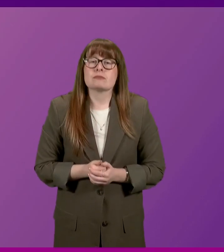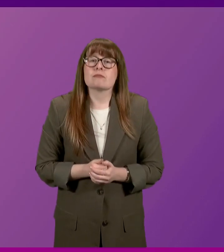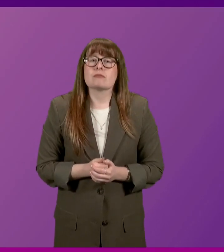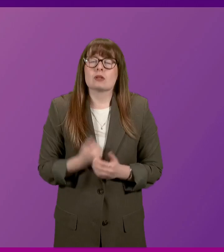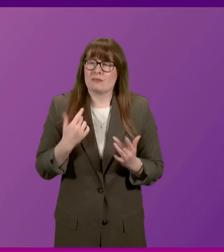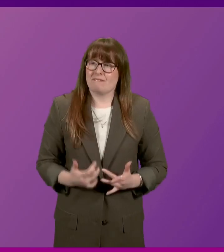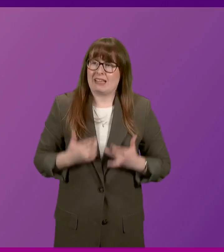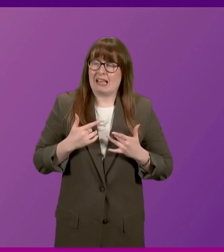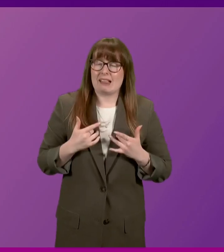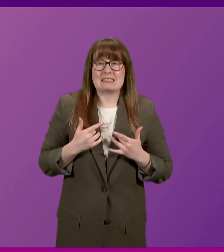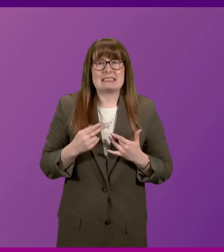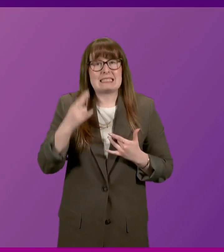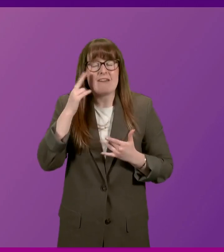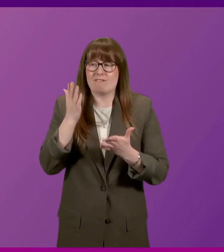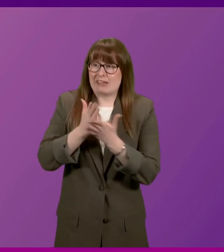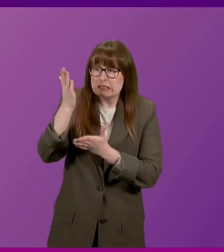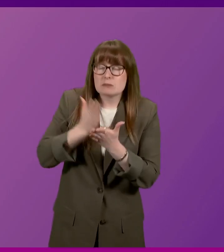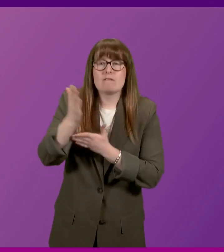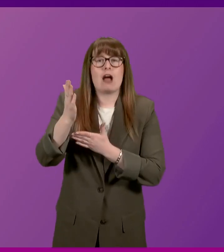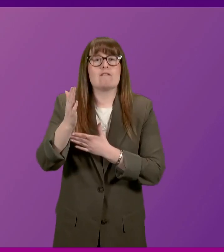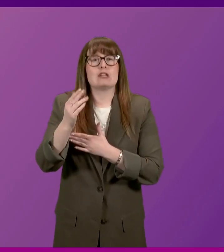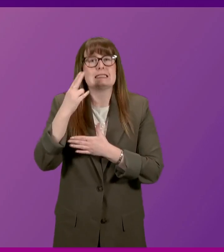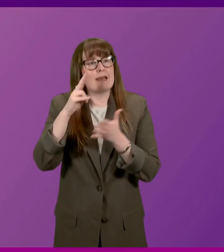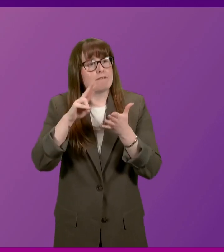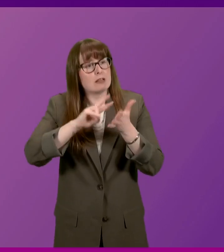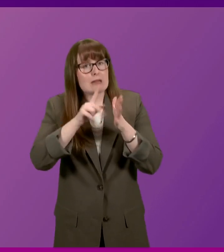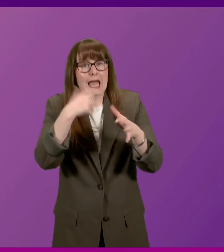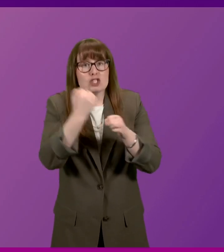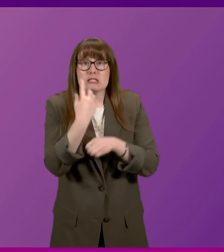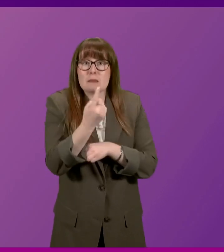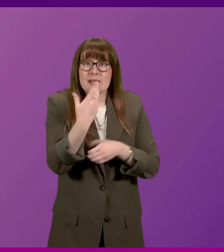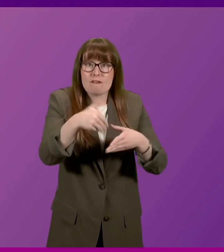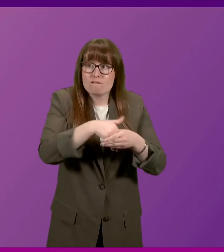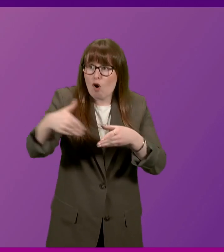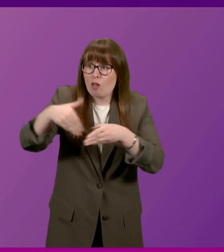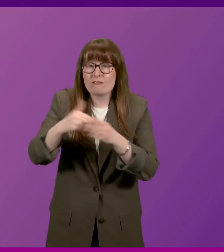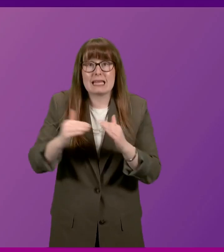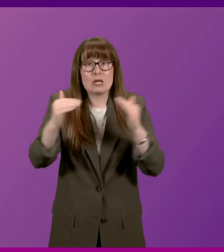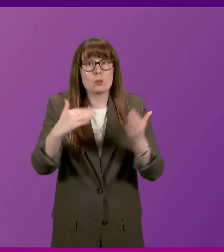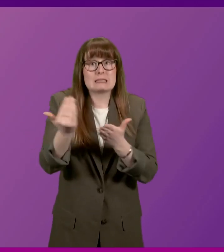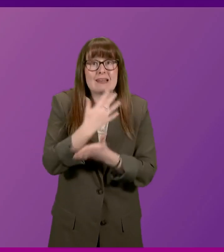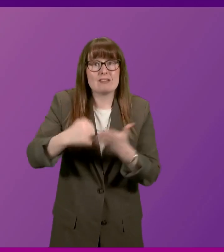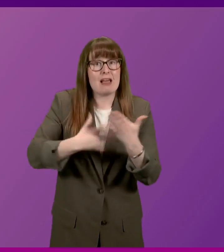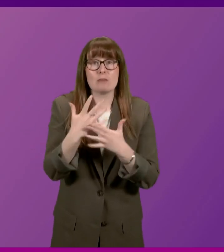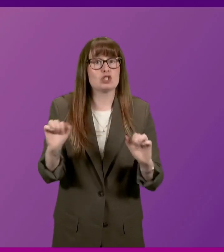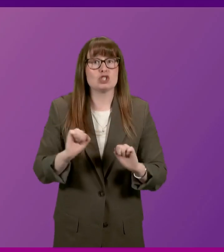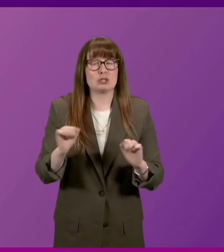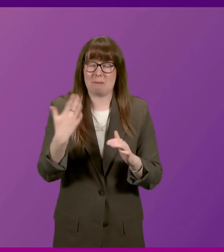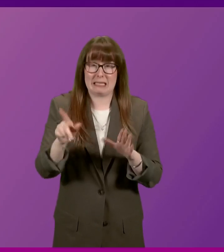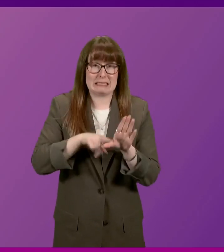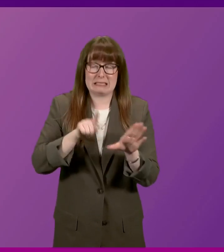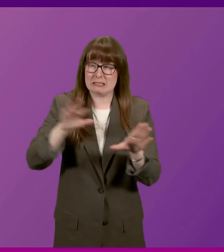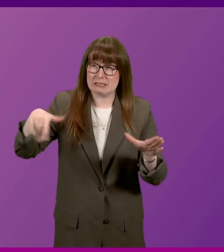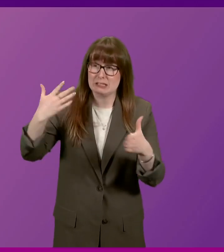we felt that deaf victim survivors and deaf agencies hadn't been involved in the equally safe development over many